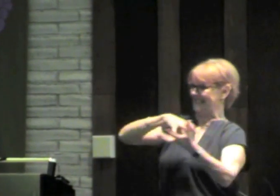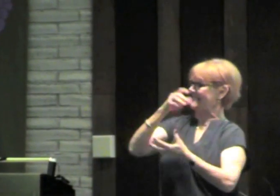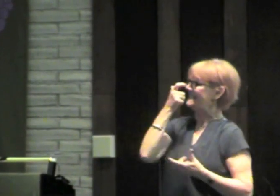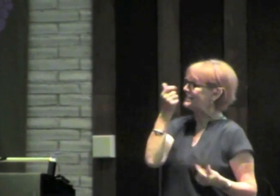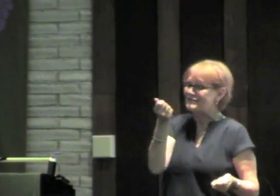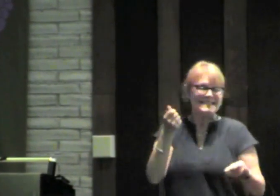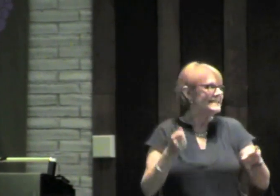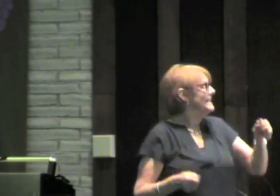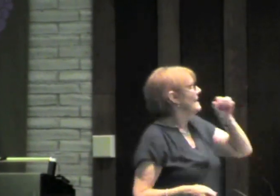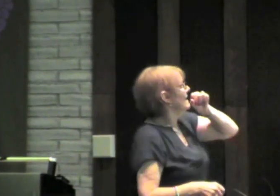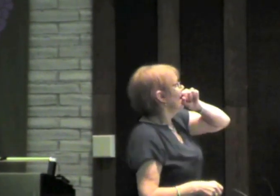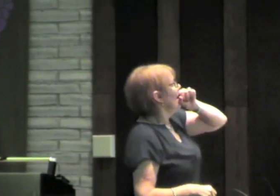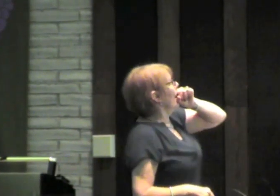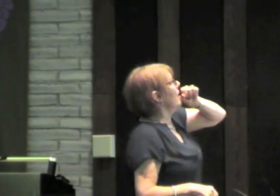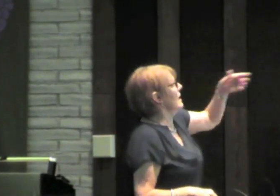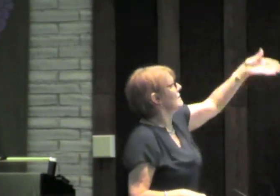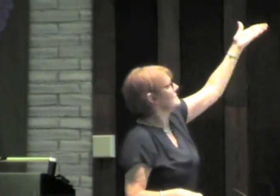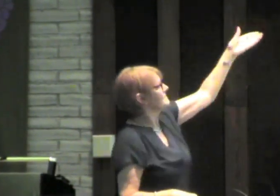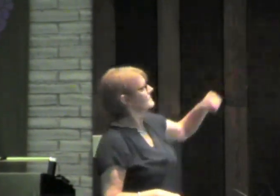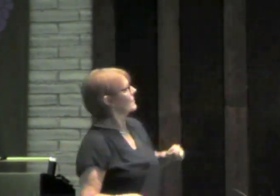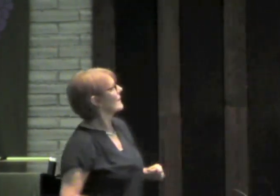It was a mixed population at that time.